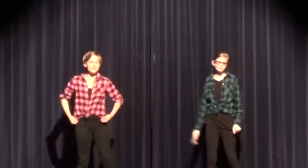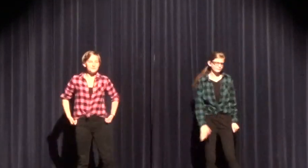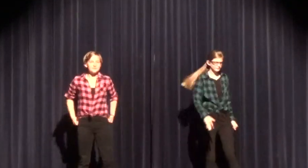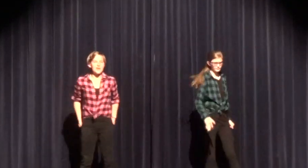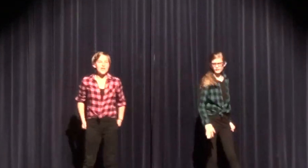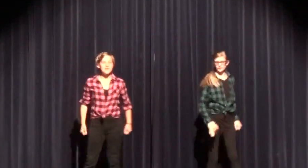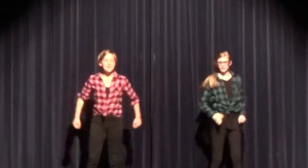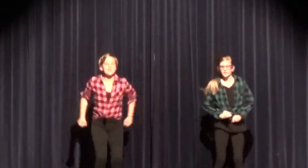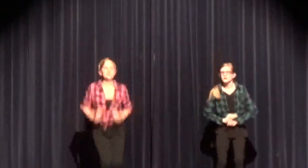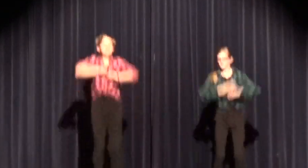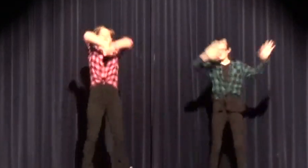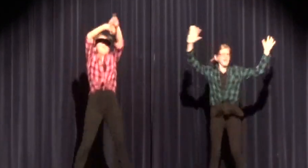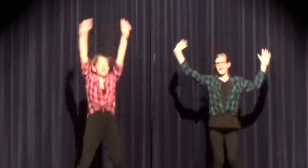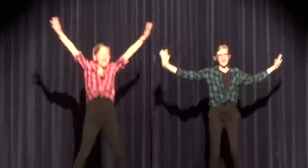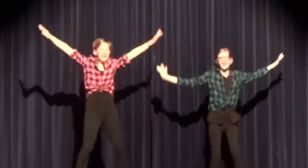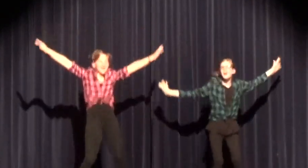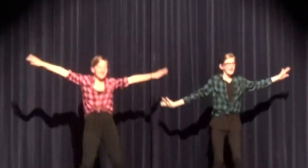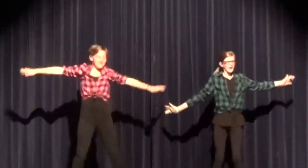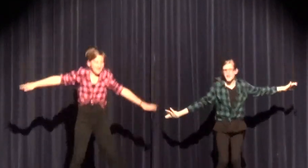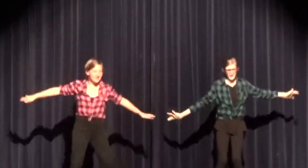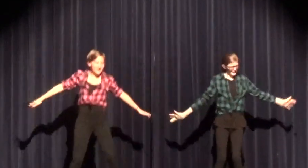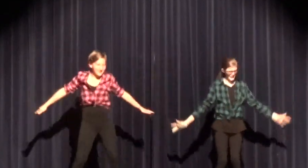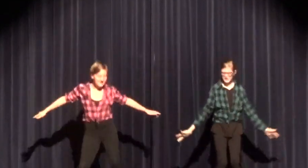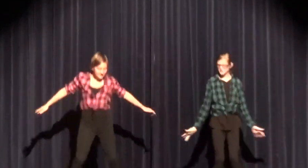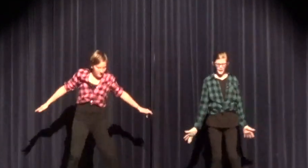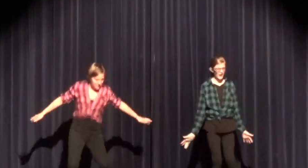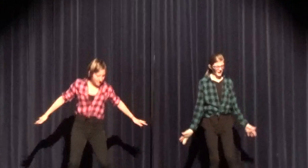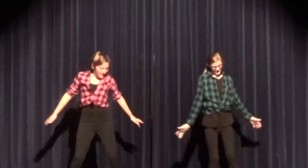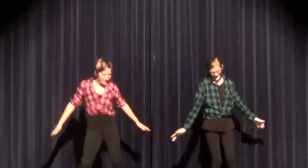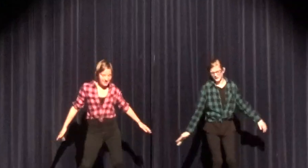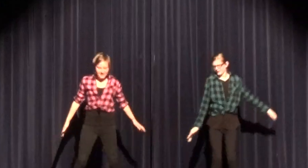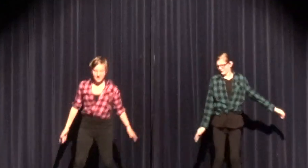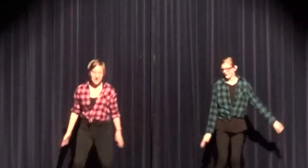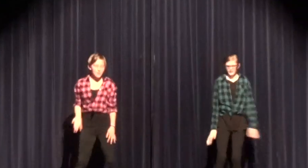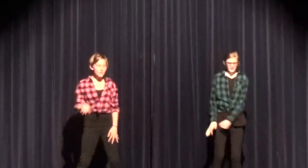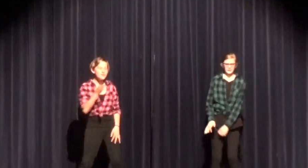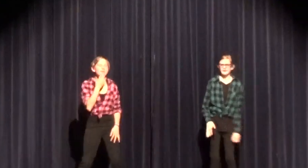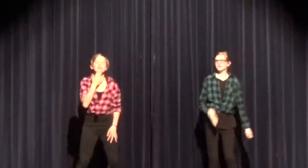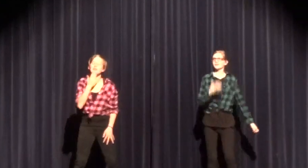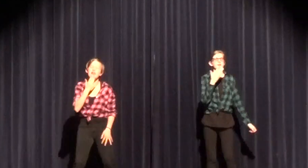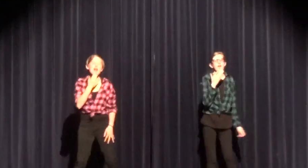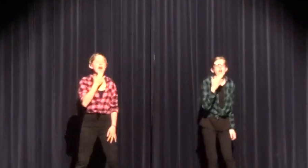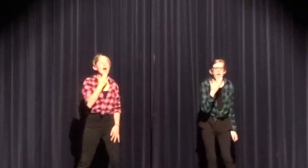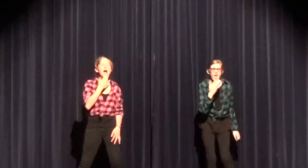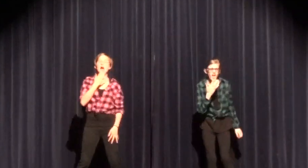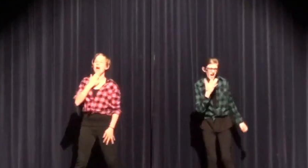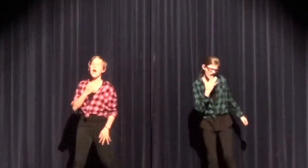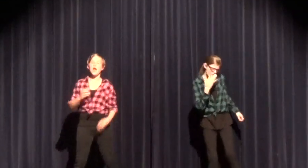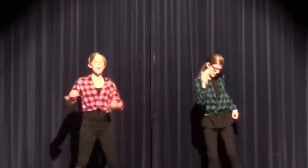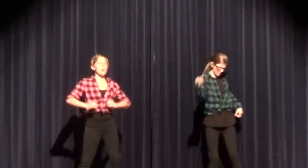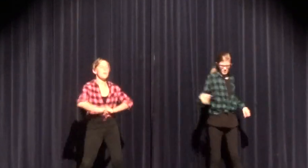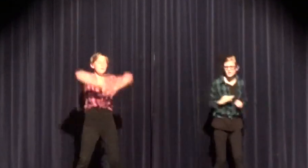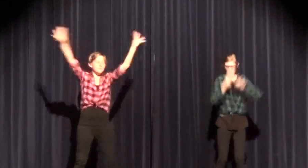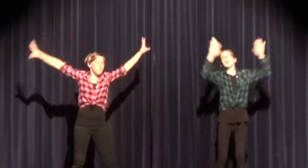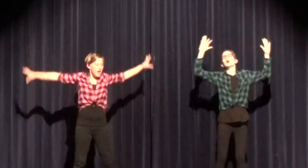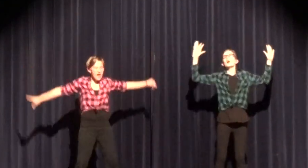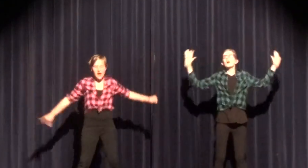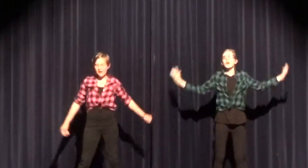Baby, you're a firework Come on, let your colors first